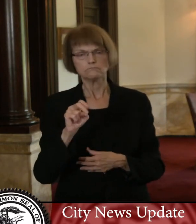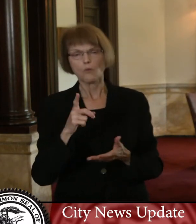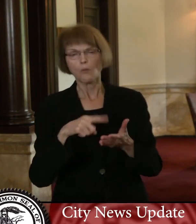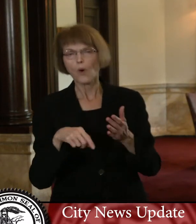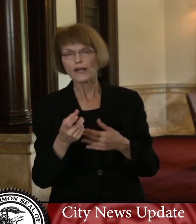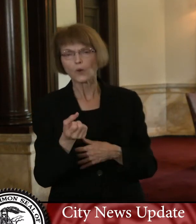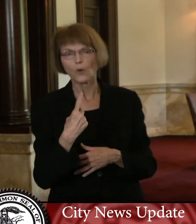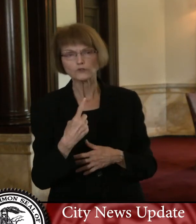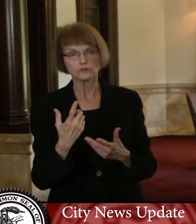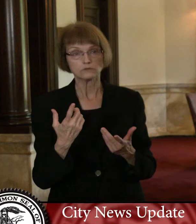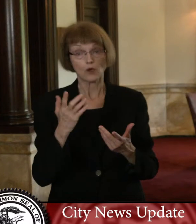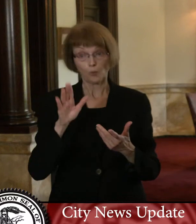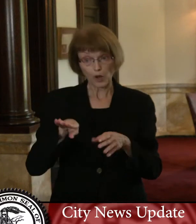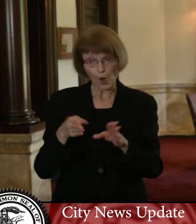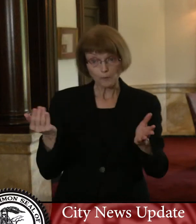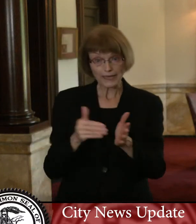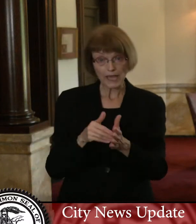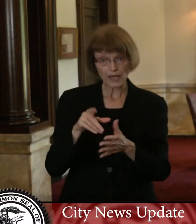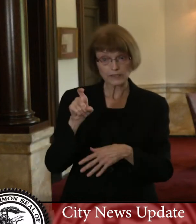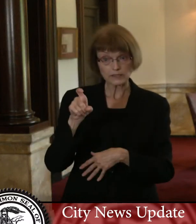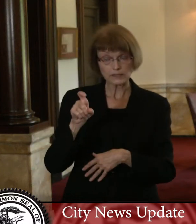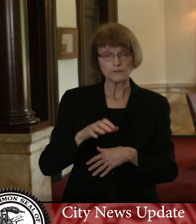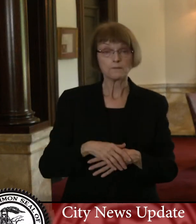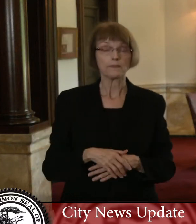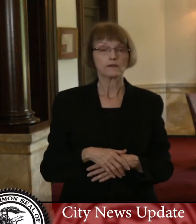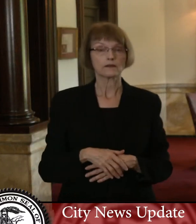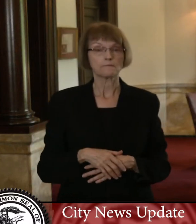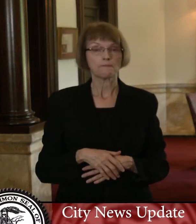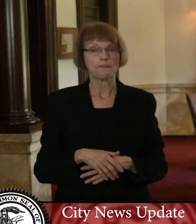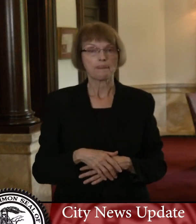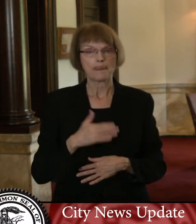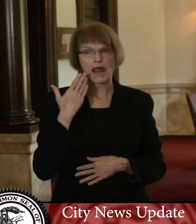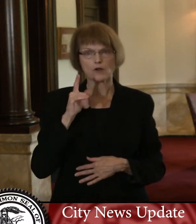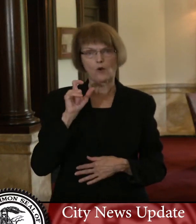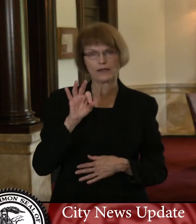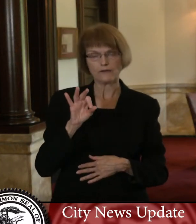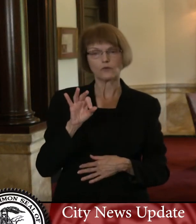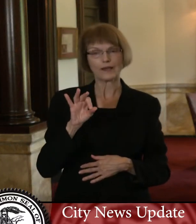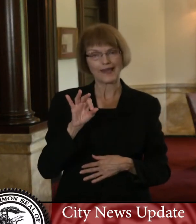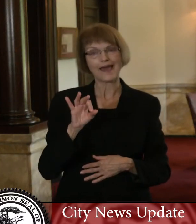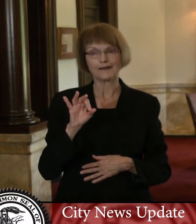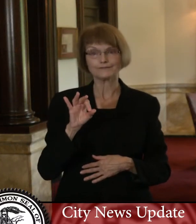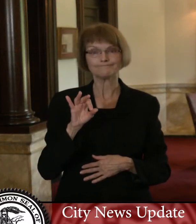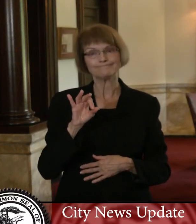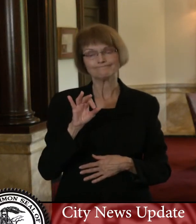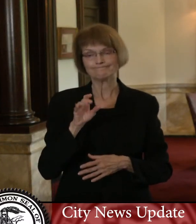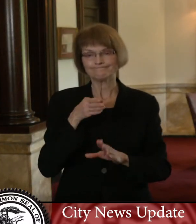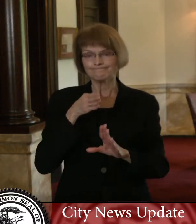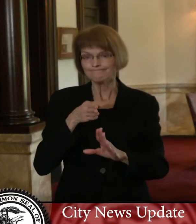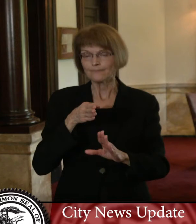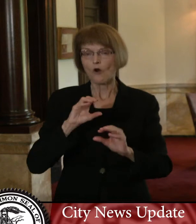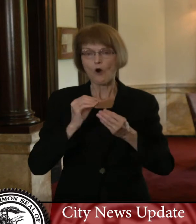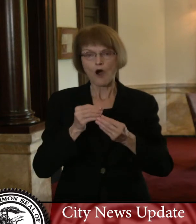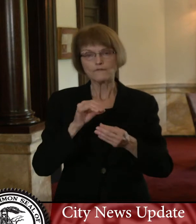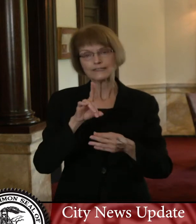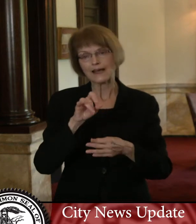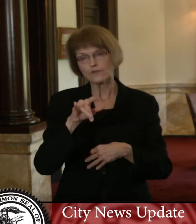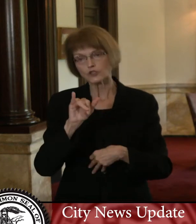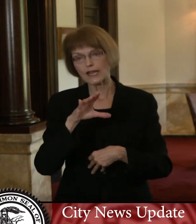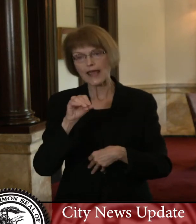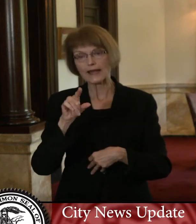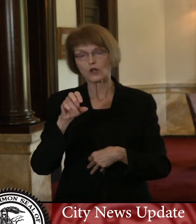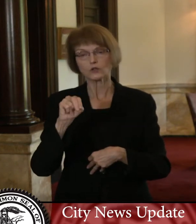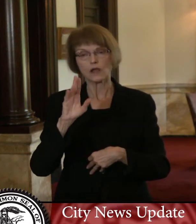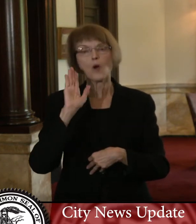question? It's will it be reopened? So I don't know if we have an Office of Diversity and Inclusion, but there are plans to hire